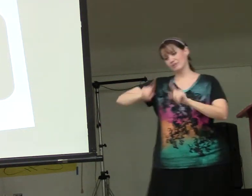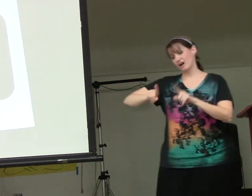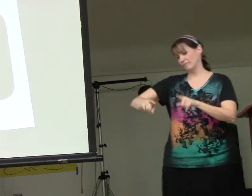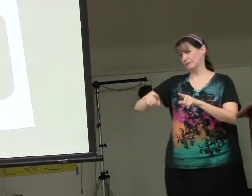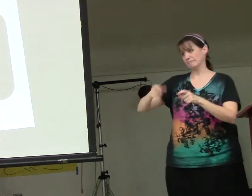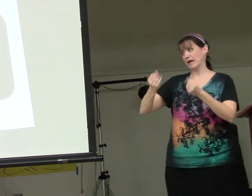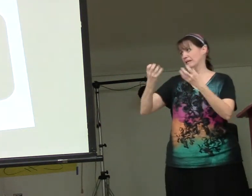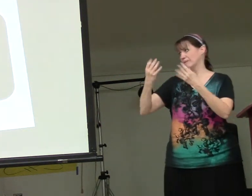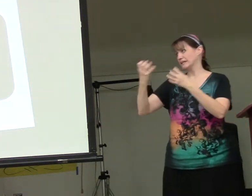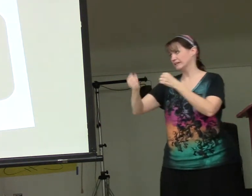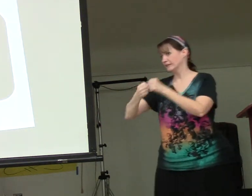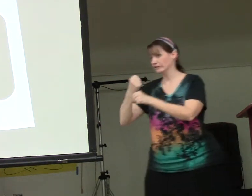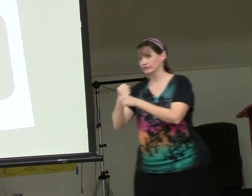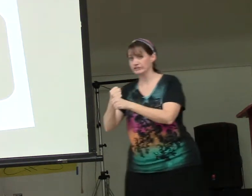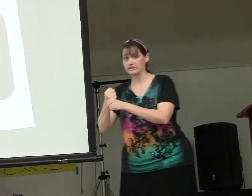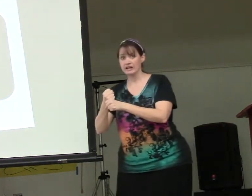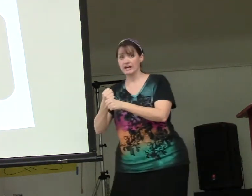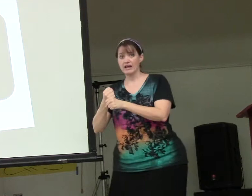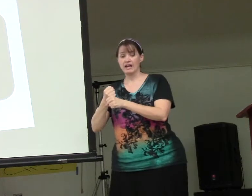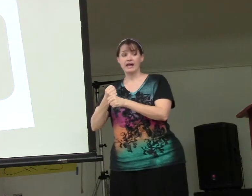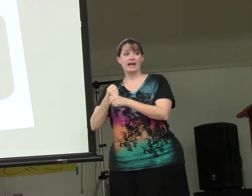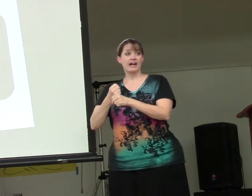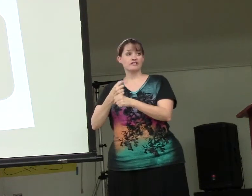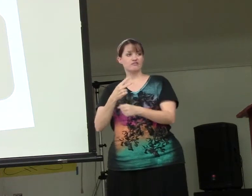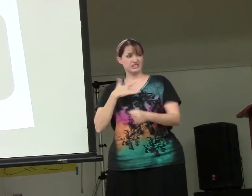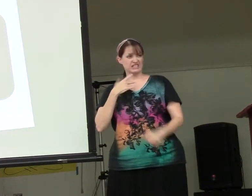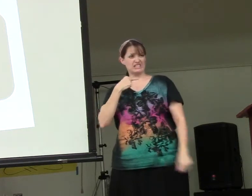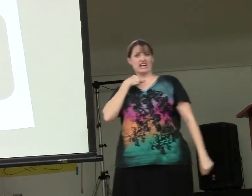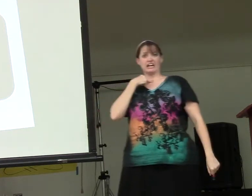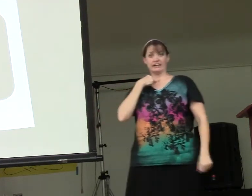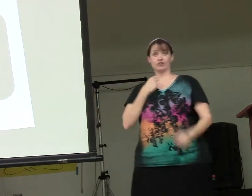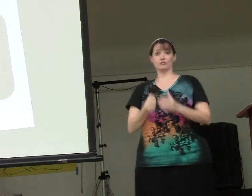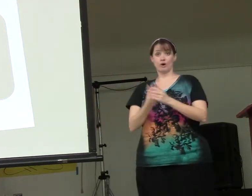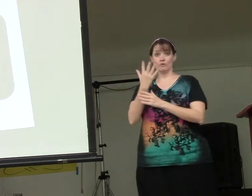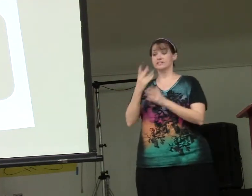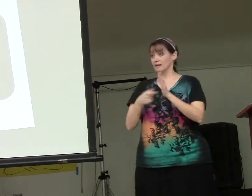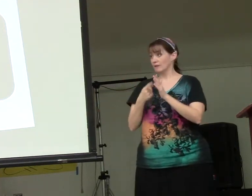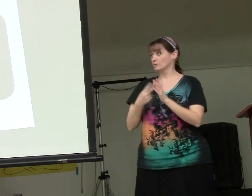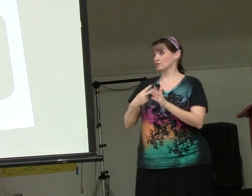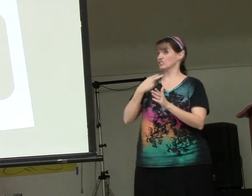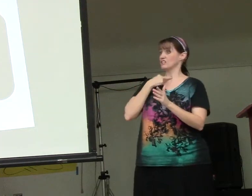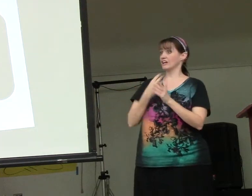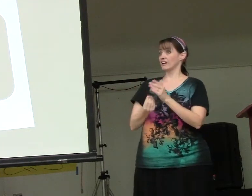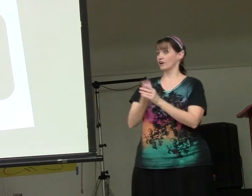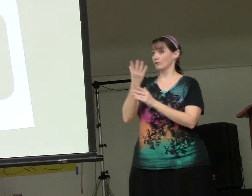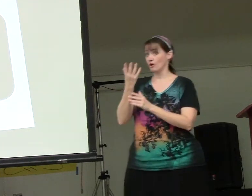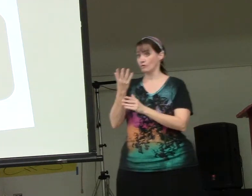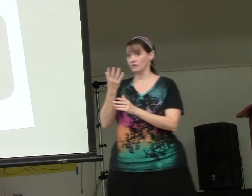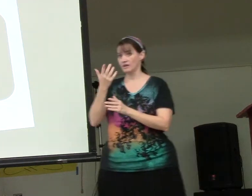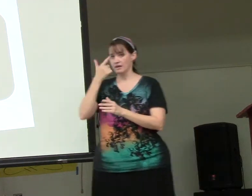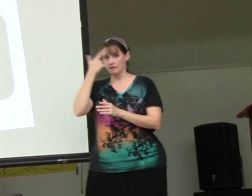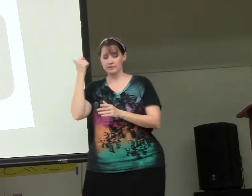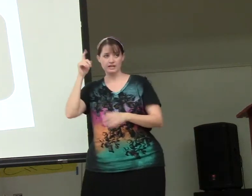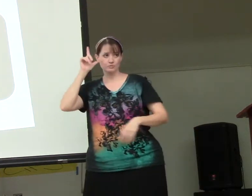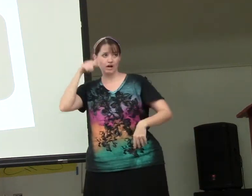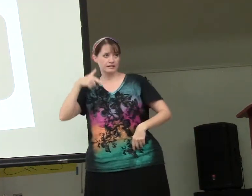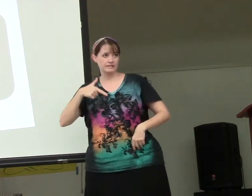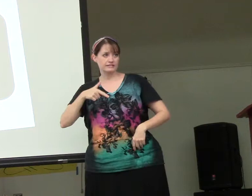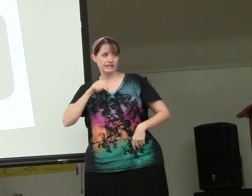been coming many, many years, and you feel stuck in your growth. Sometimes we're stuck in our growth because we're not listening.